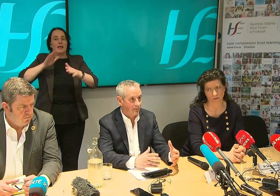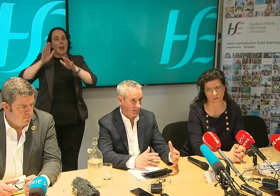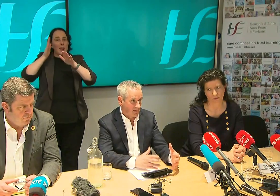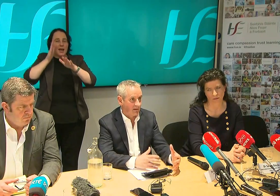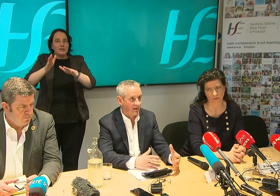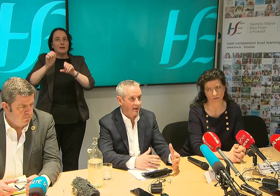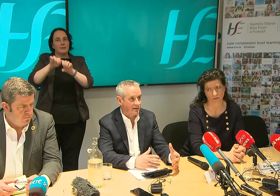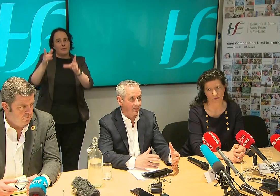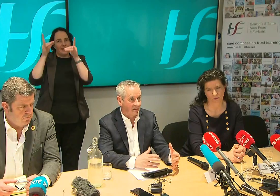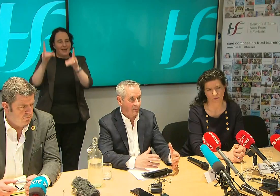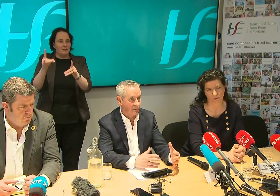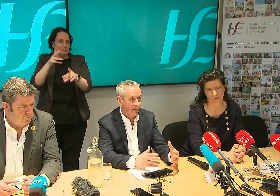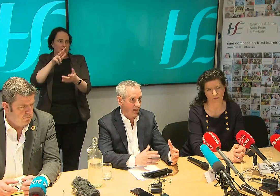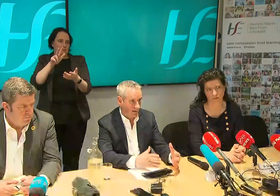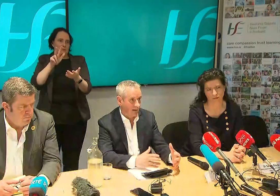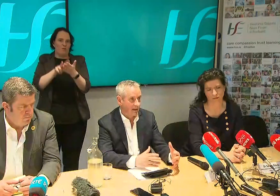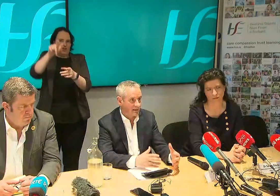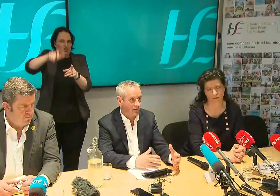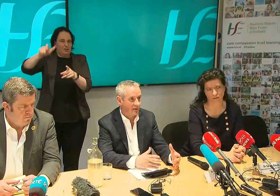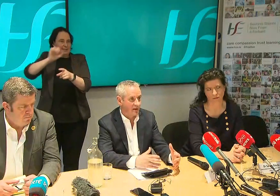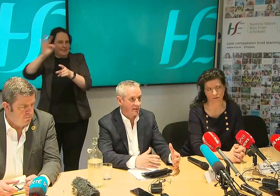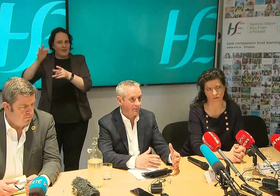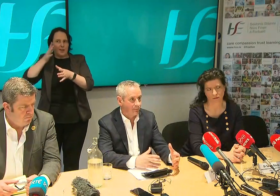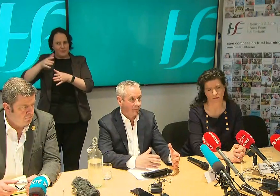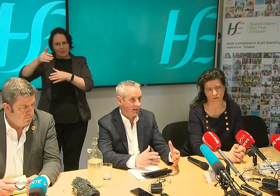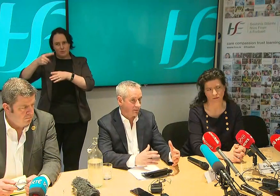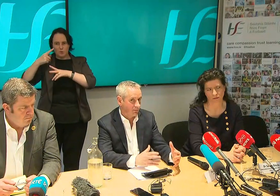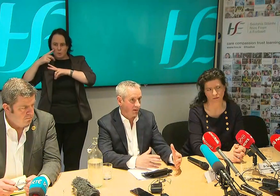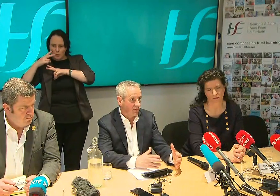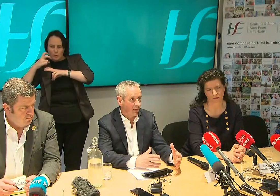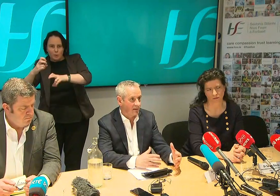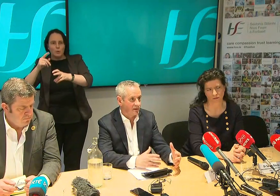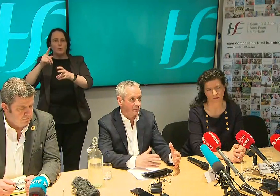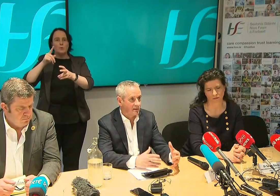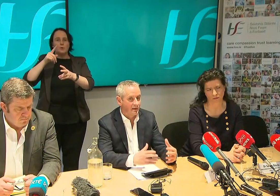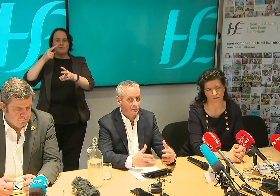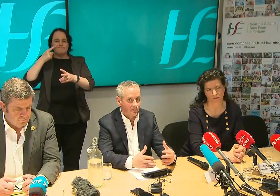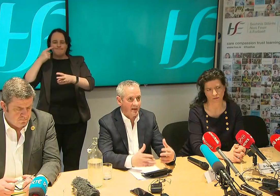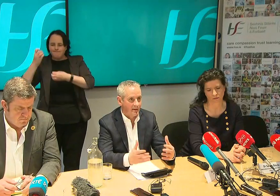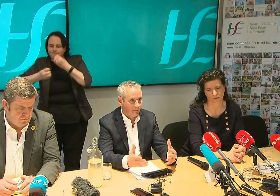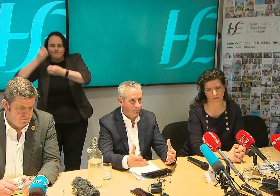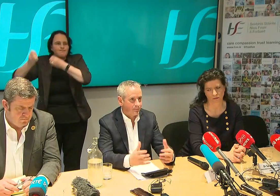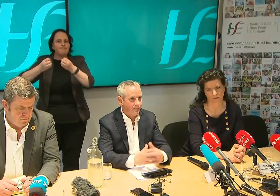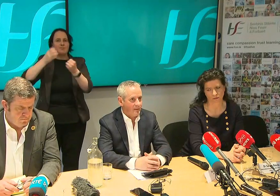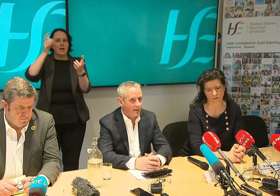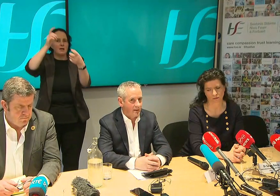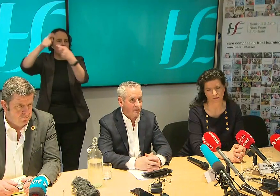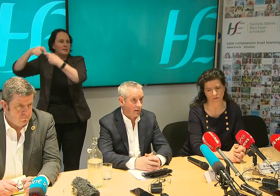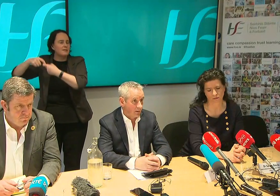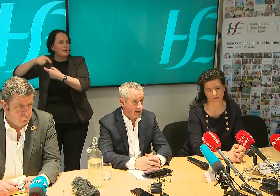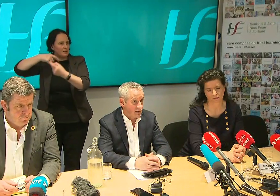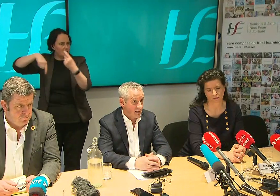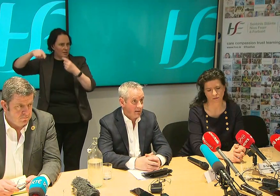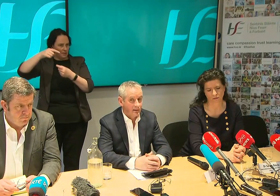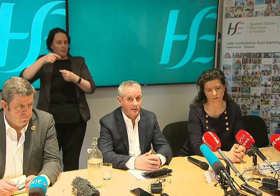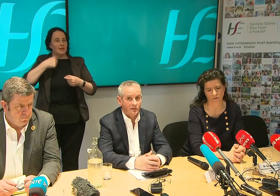deal with the particular cases that we're dealing with and the contacts that have been traced. That's for the public health officials. For me, as CEO